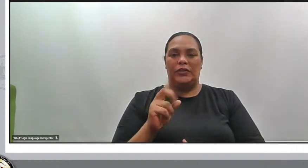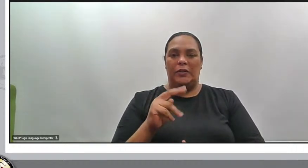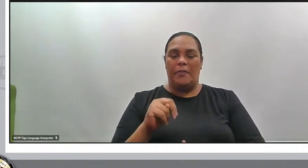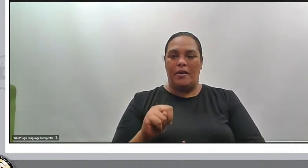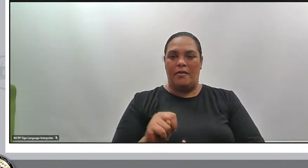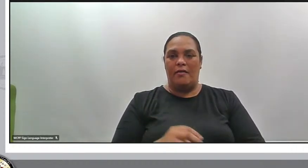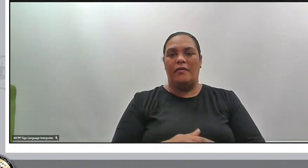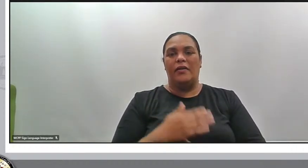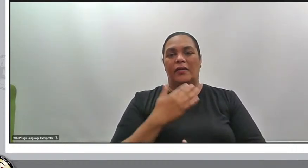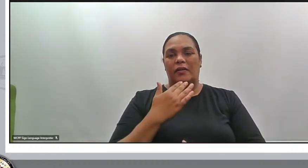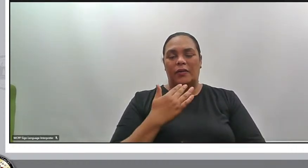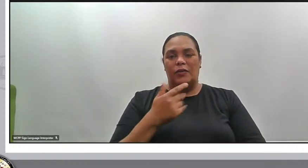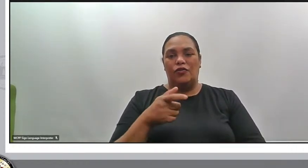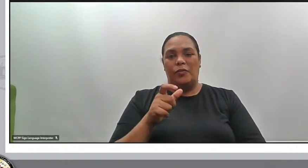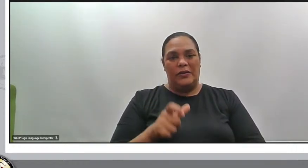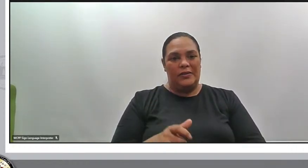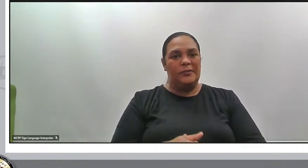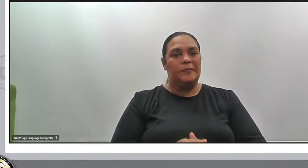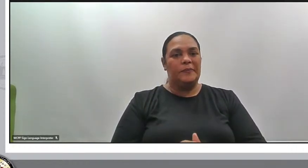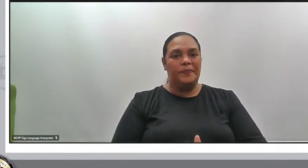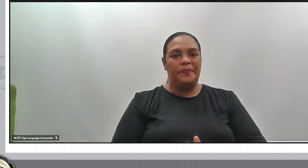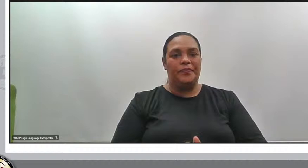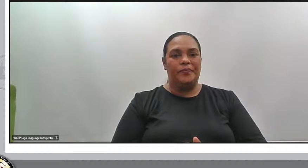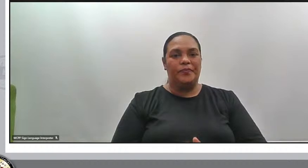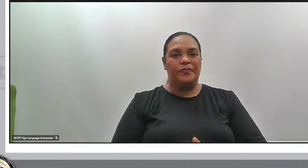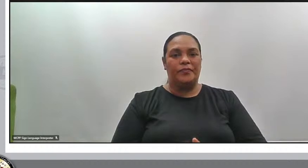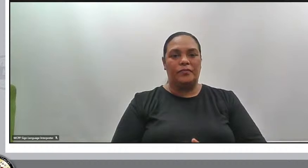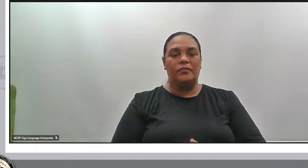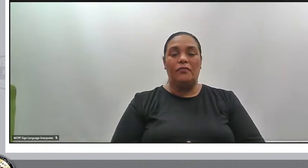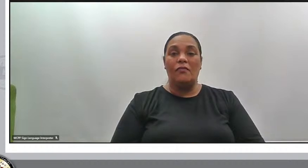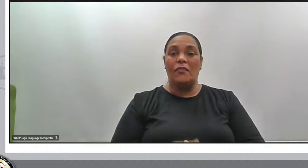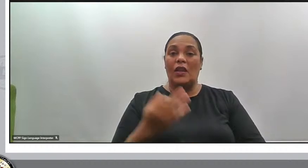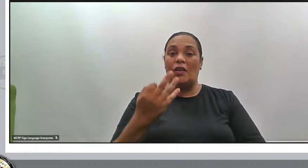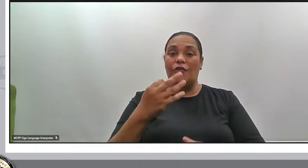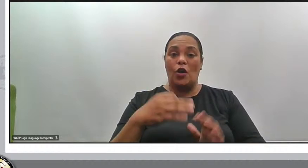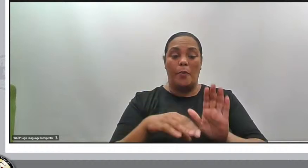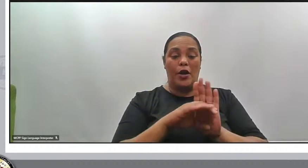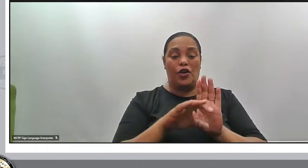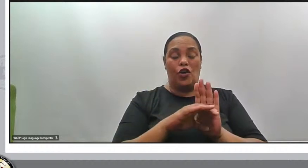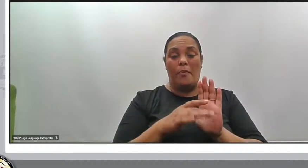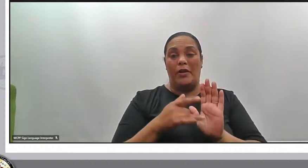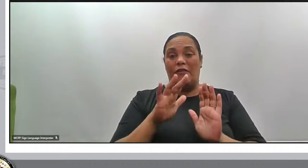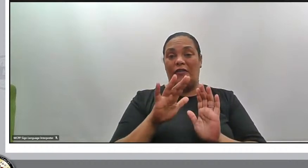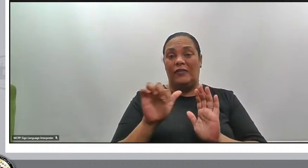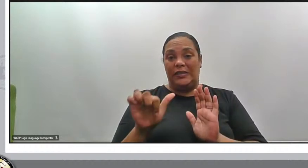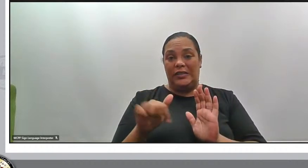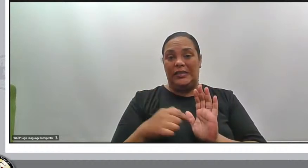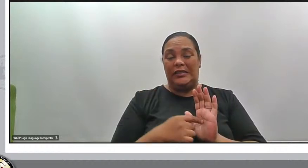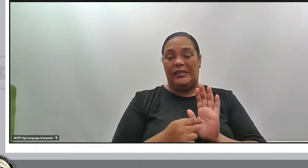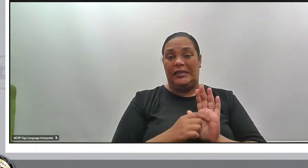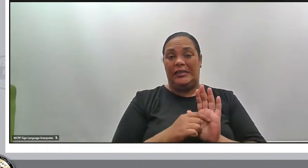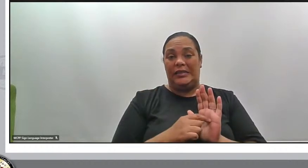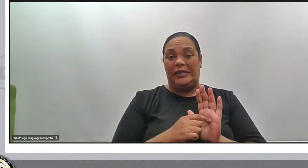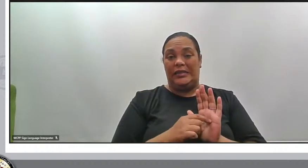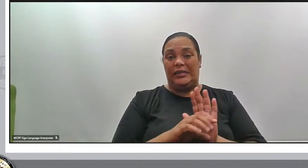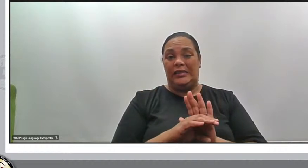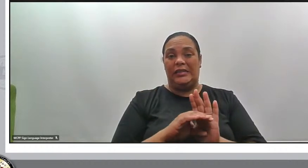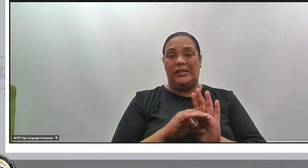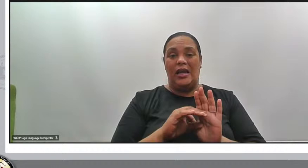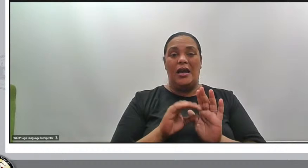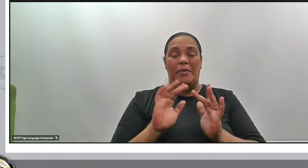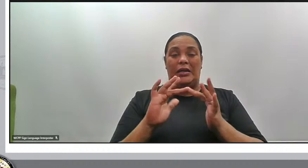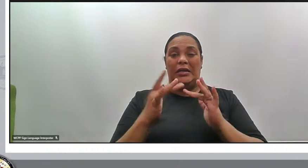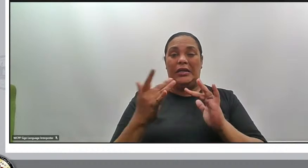Thank you, Chairperson. Chair, in this third paragraph on page 56, dealing with